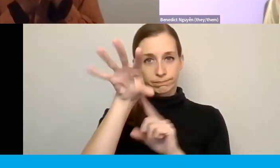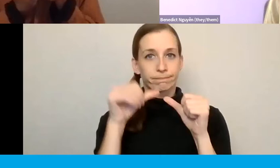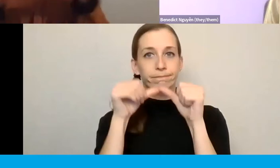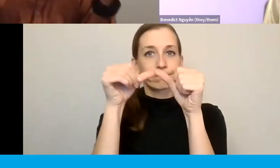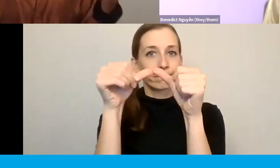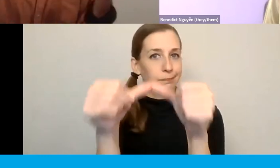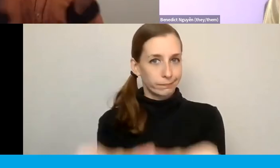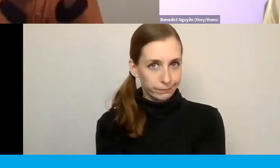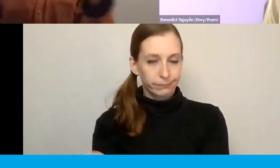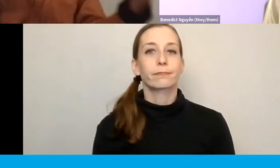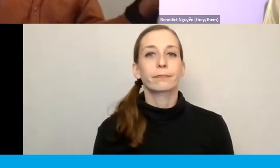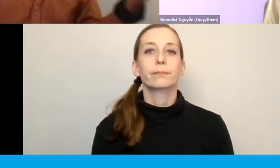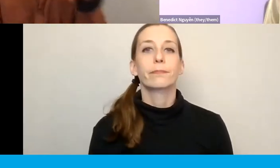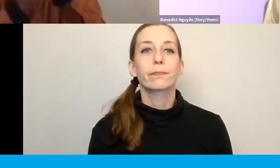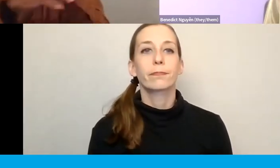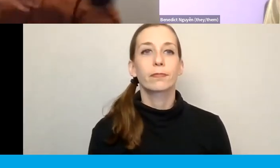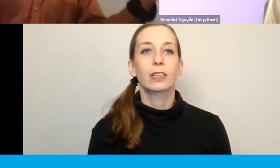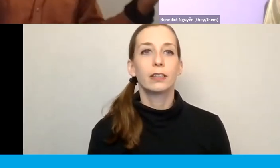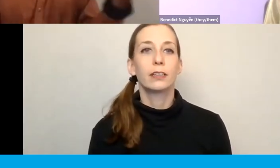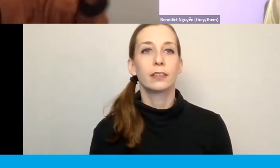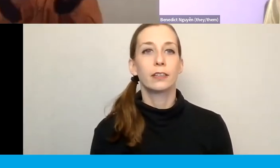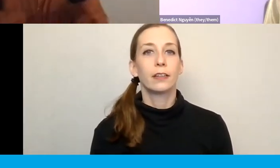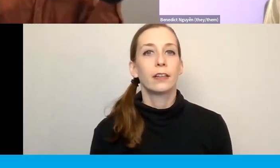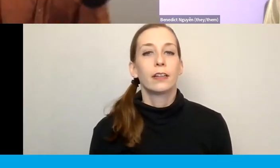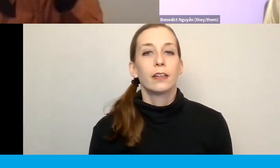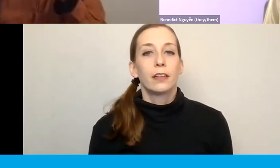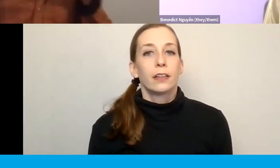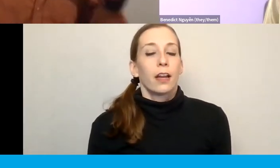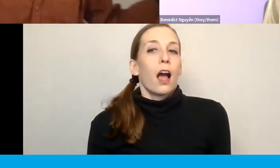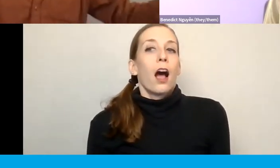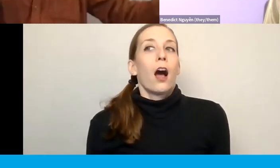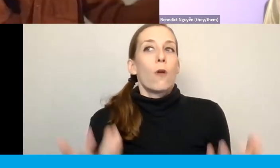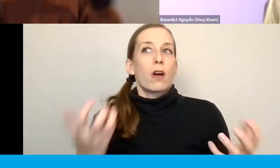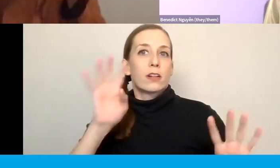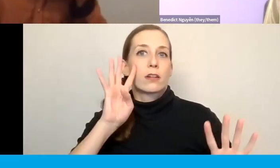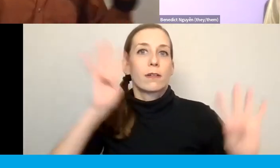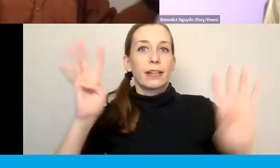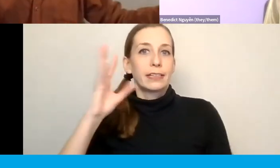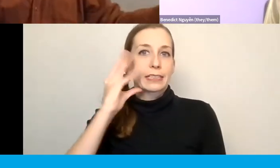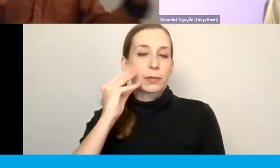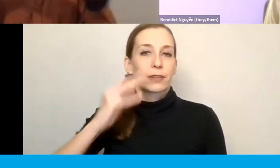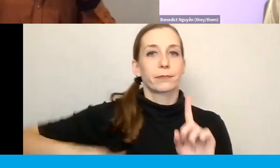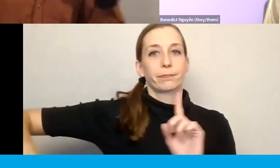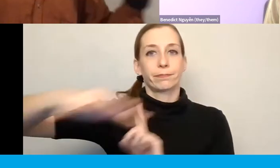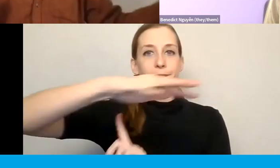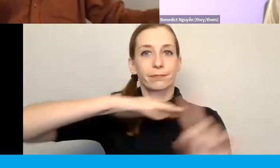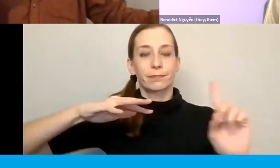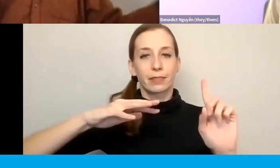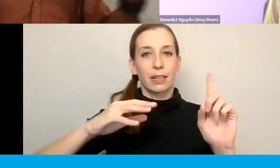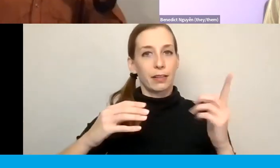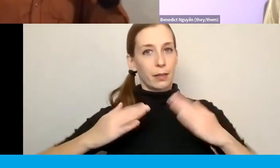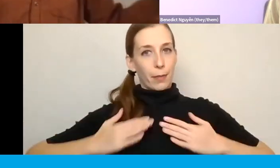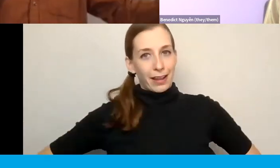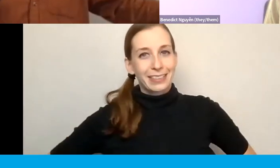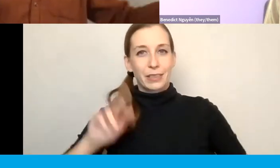to create an experience where the bodies are moving in and out of that frame, similar to like, I guess, how my hands